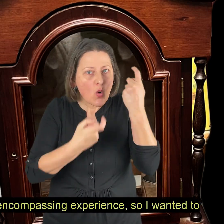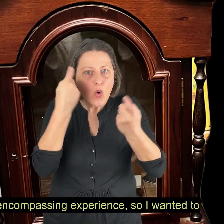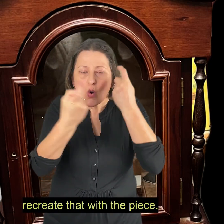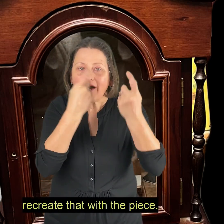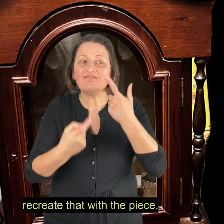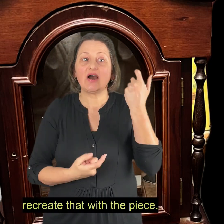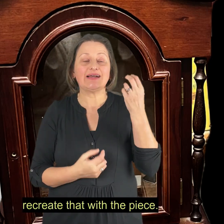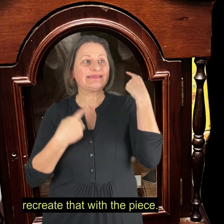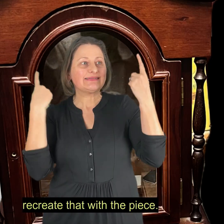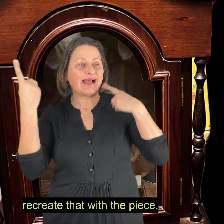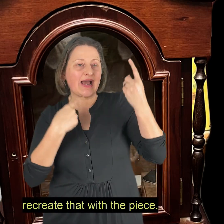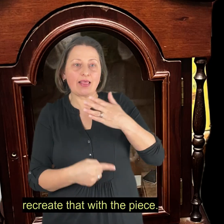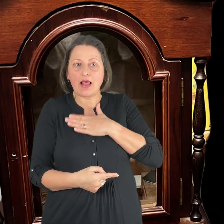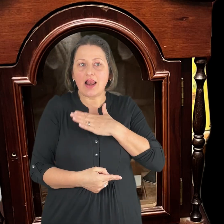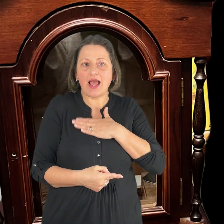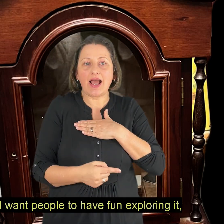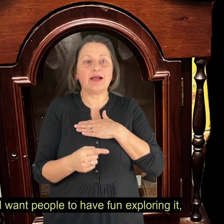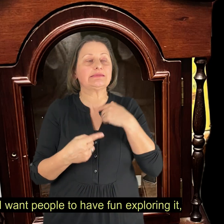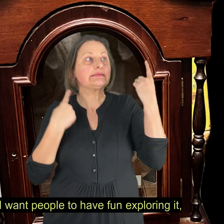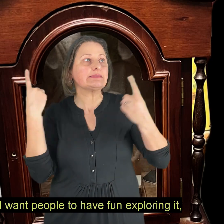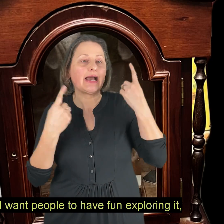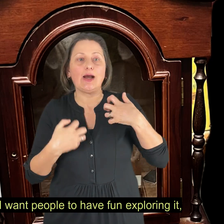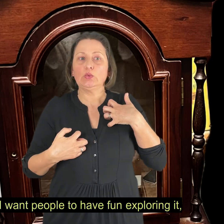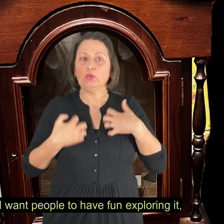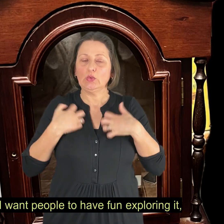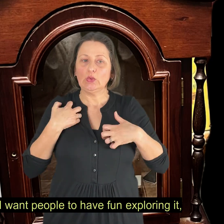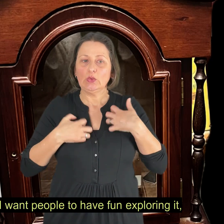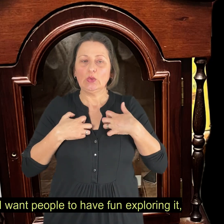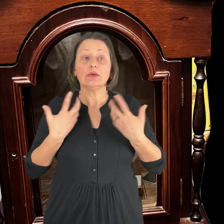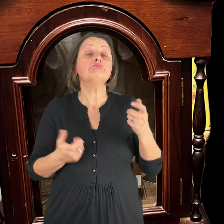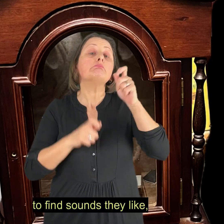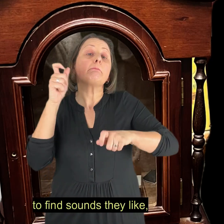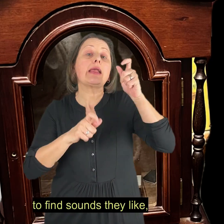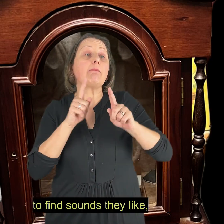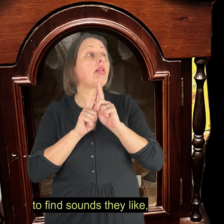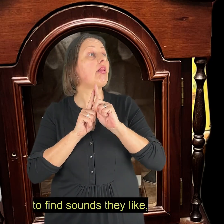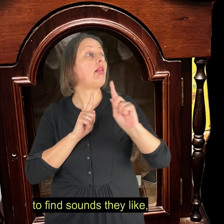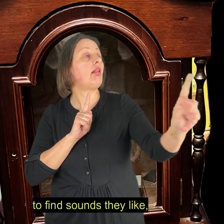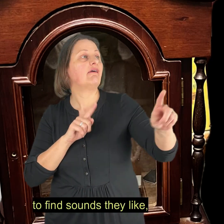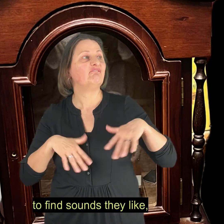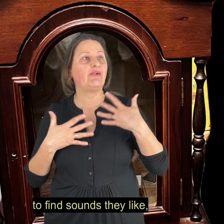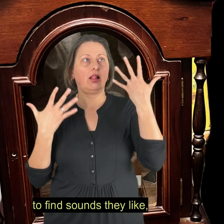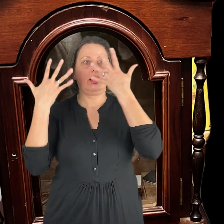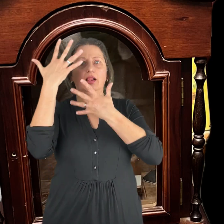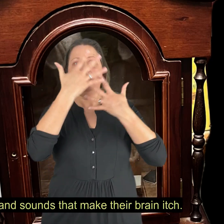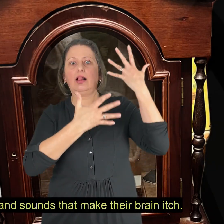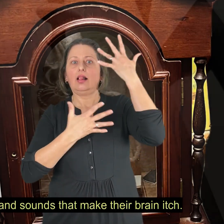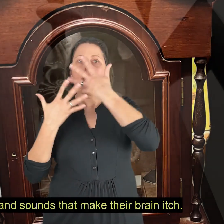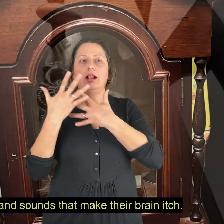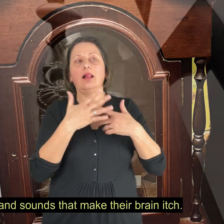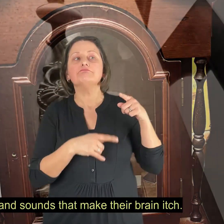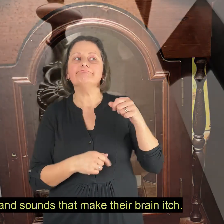I wanted to recreate that with the piece. I want people to have fun exploring it, to find sounds they like,